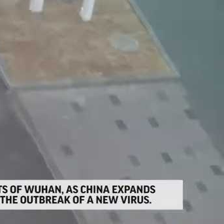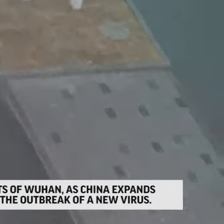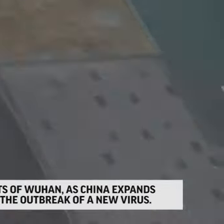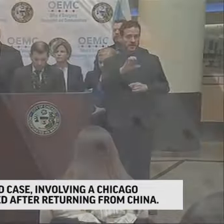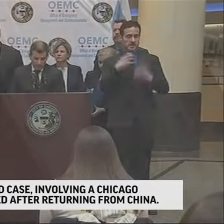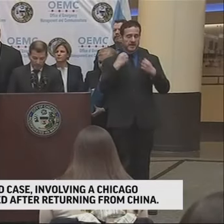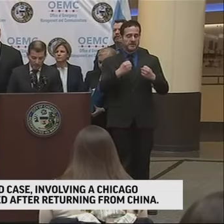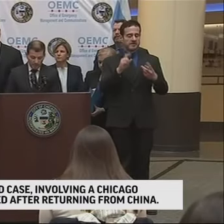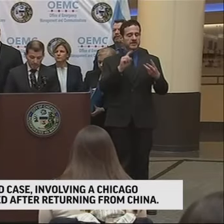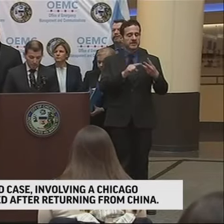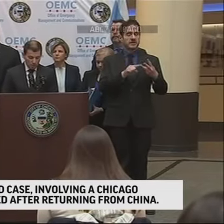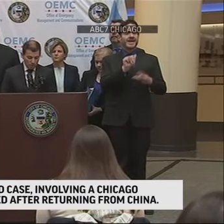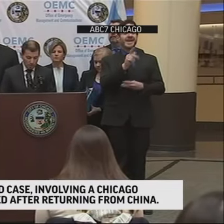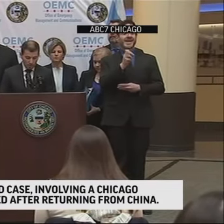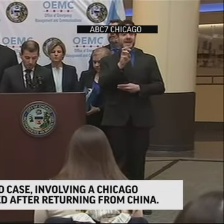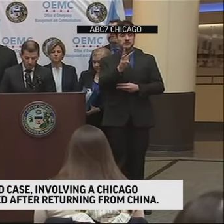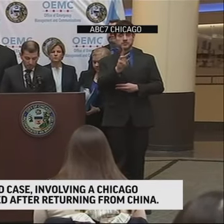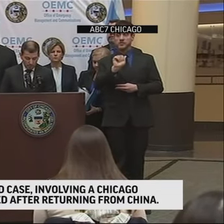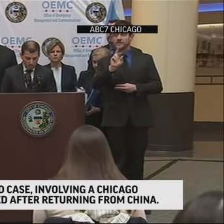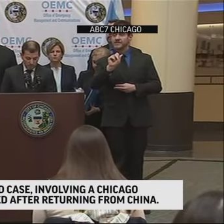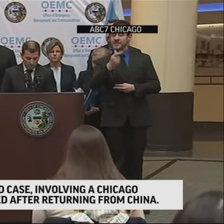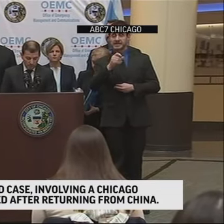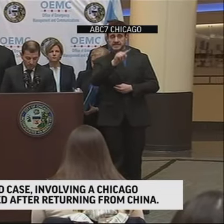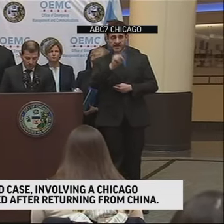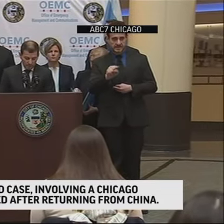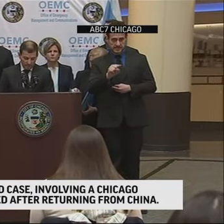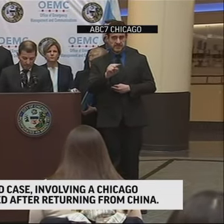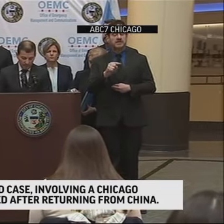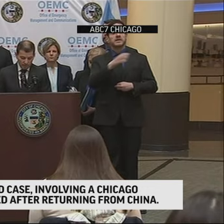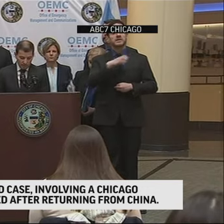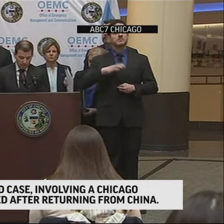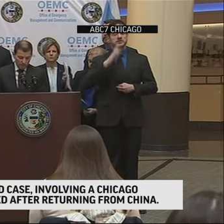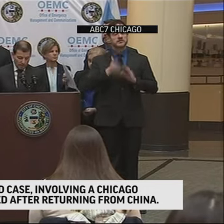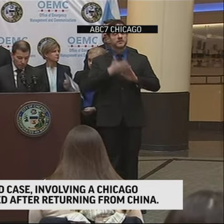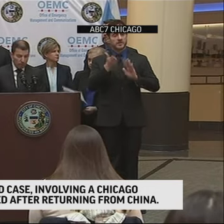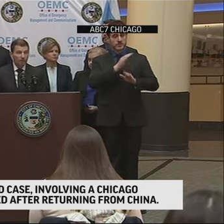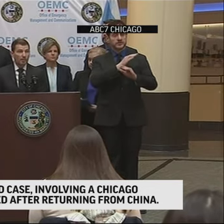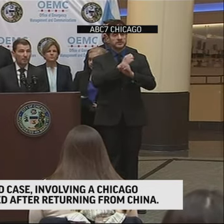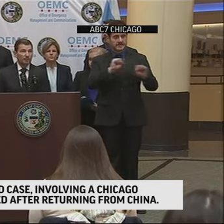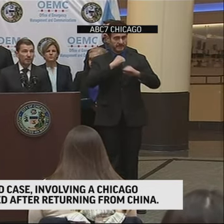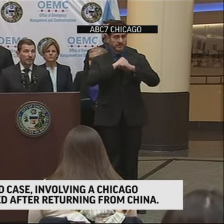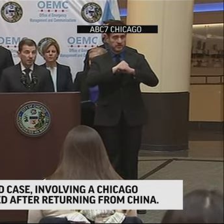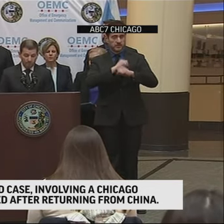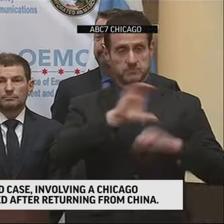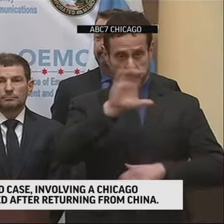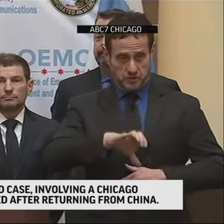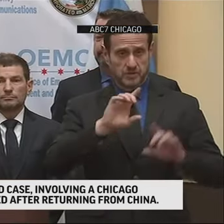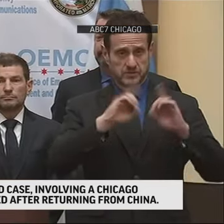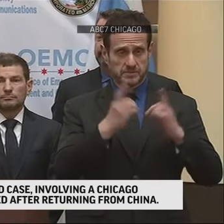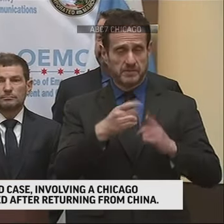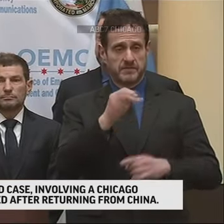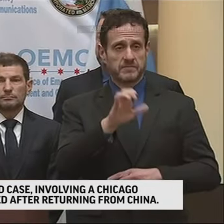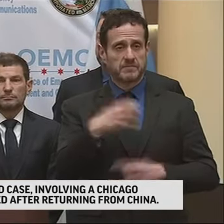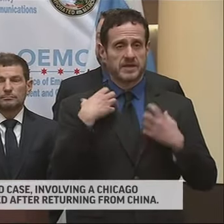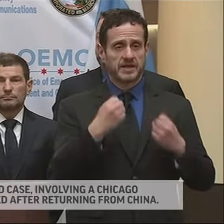deadly new virus. The U.S. is reporting its second case involving a Chicago woman in her 60s who was